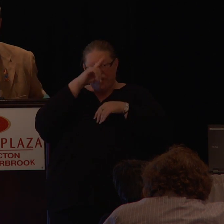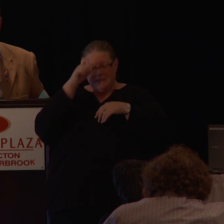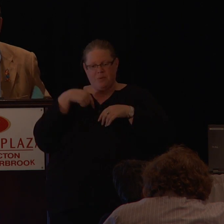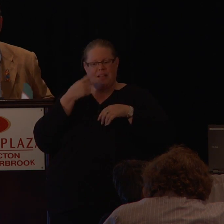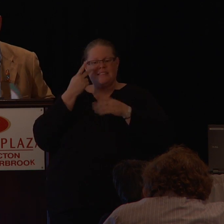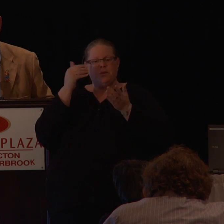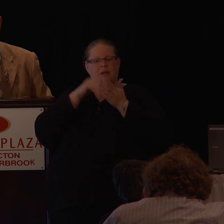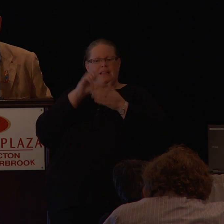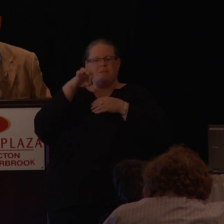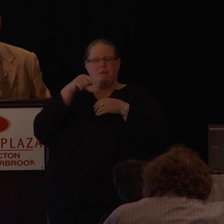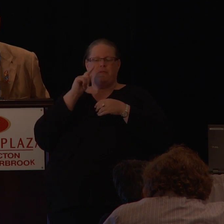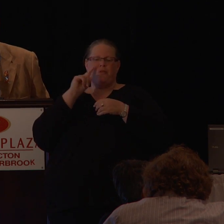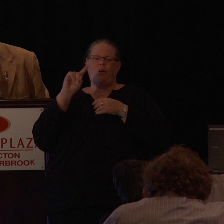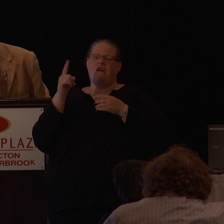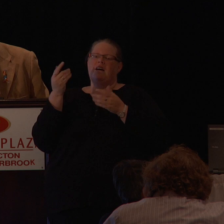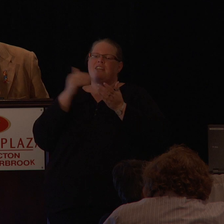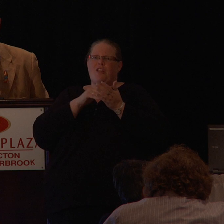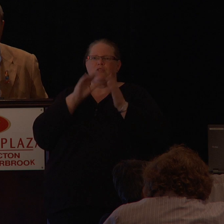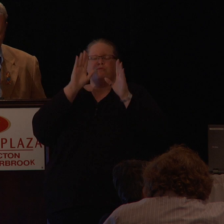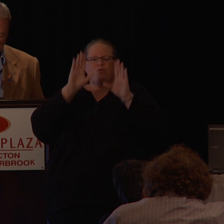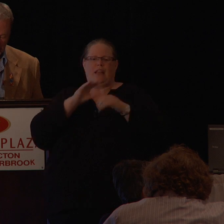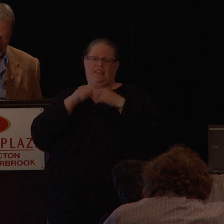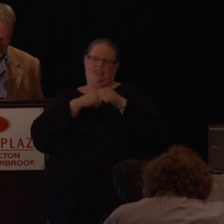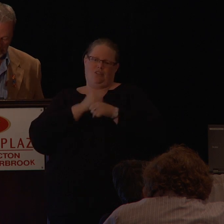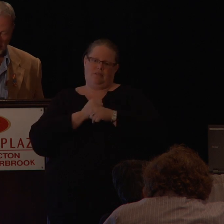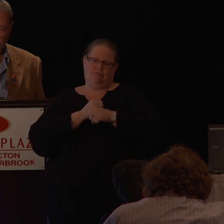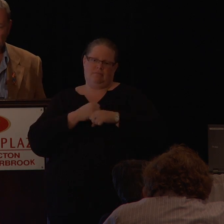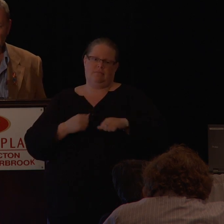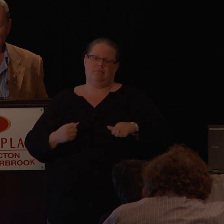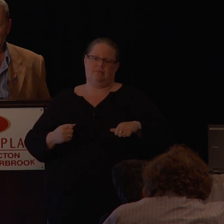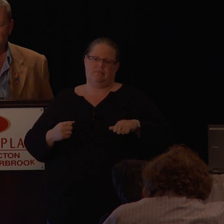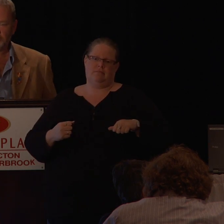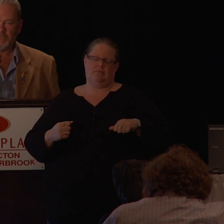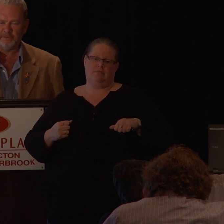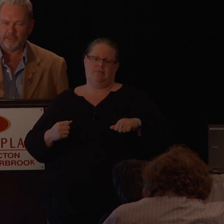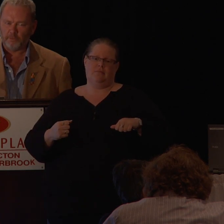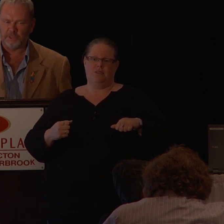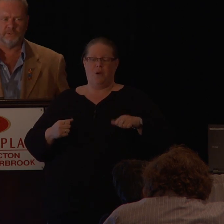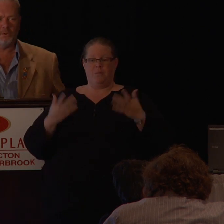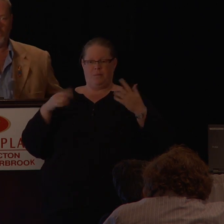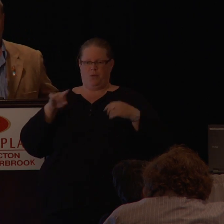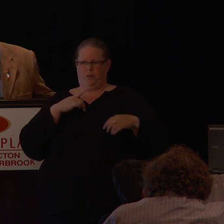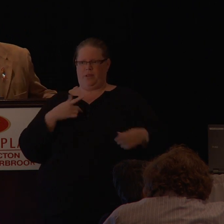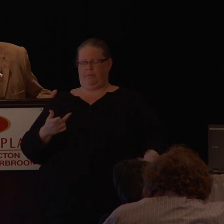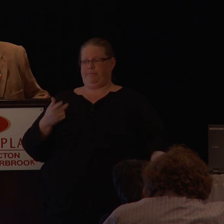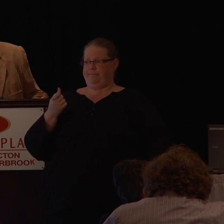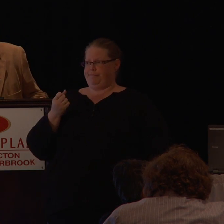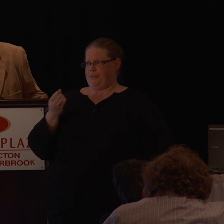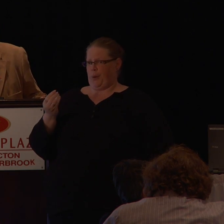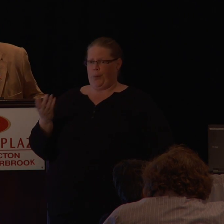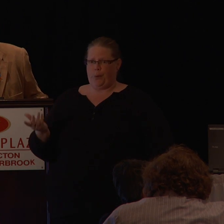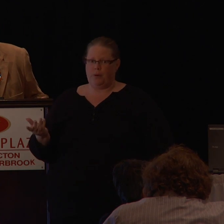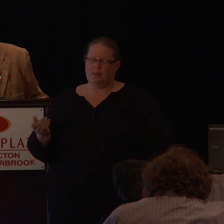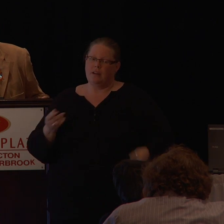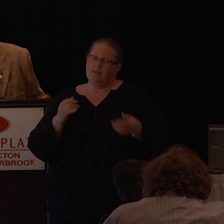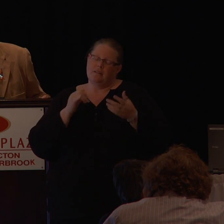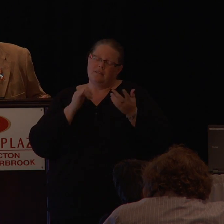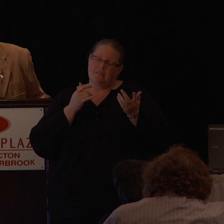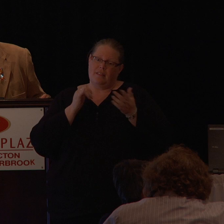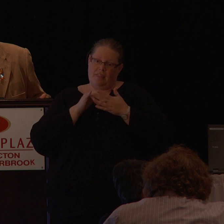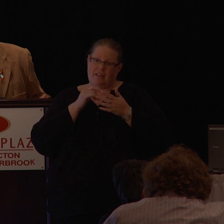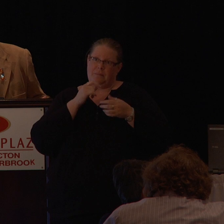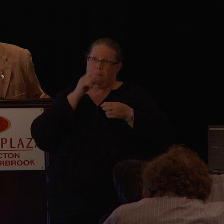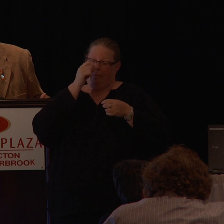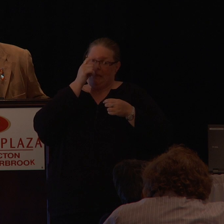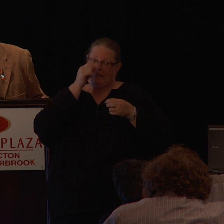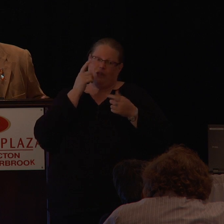another great year. Now, that may sound like, well, so what? That's a big deal.